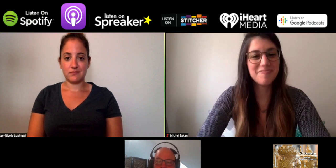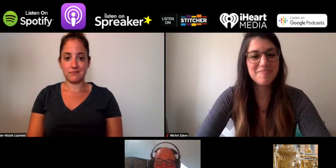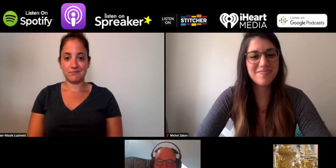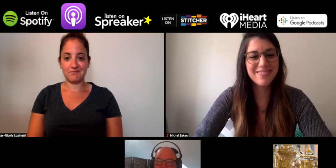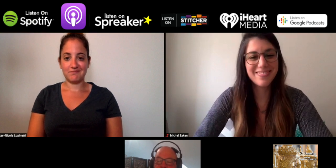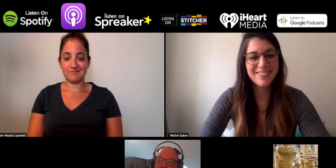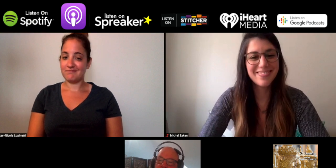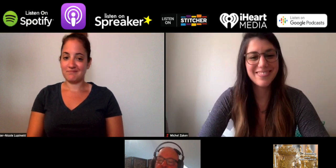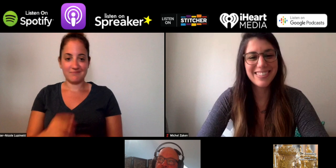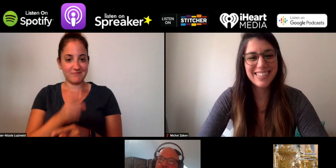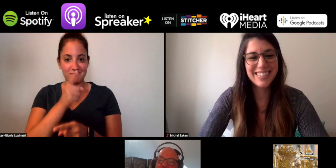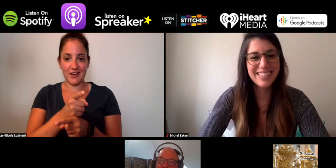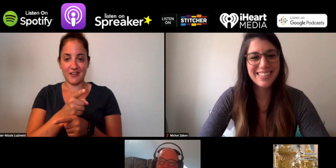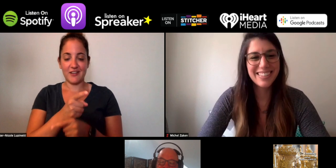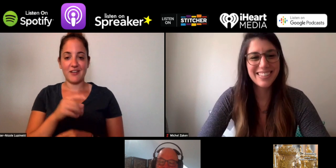Right.